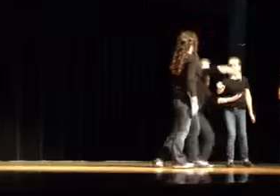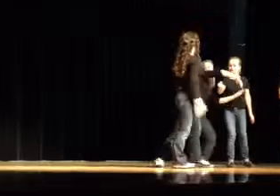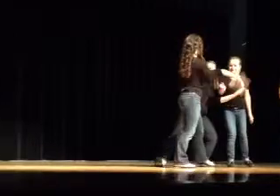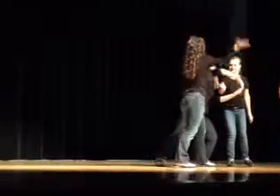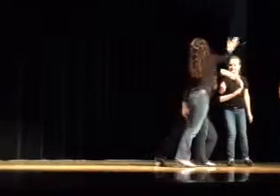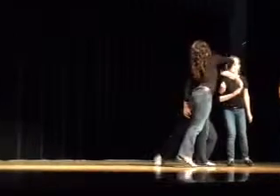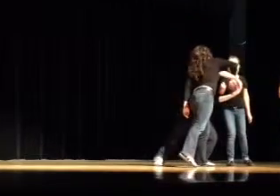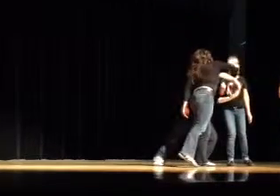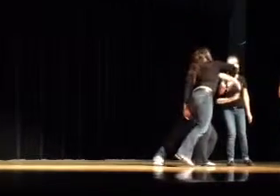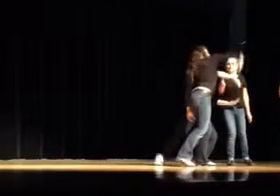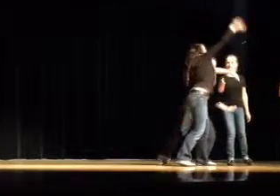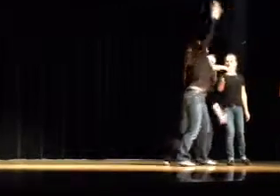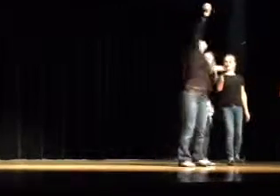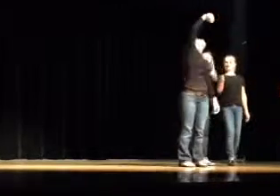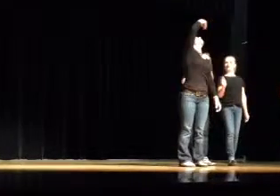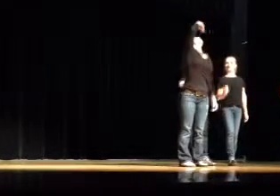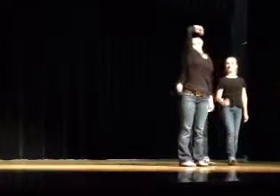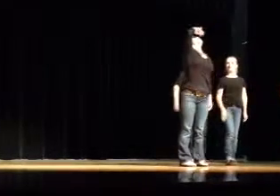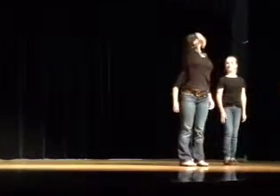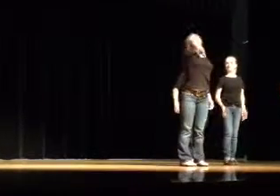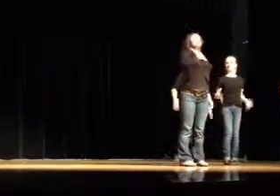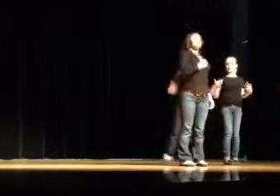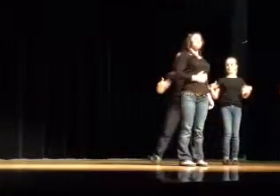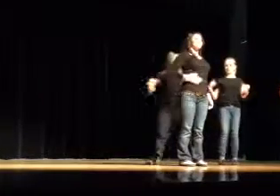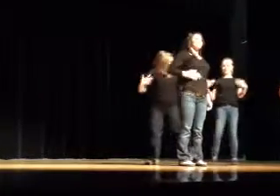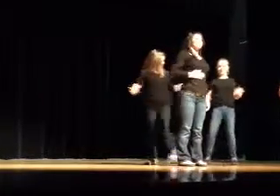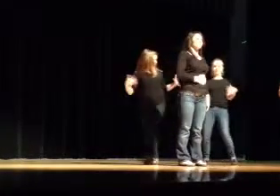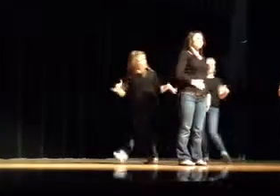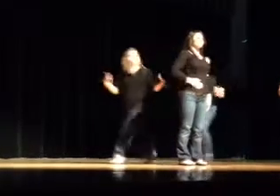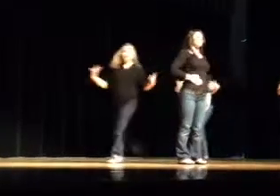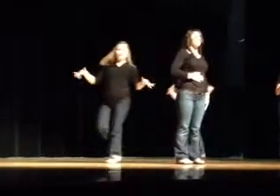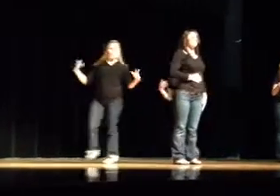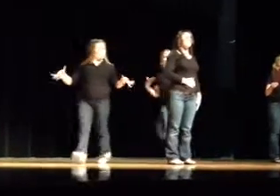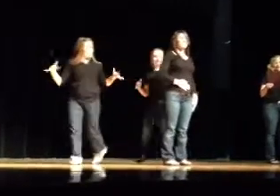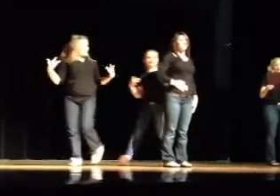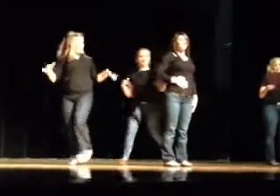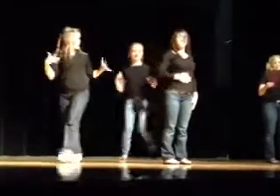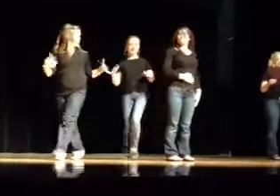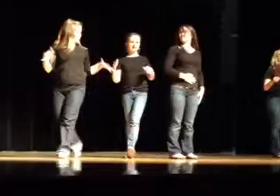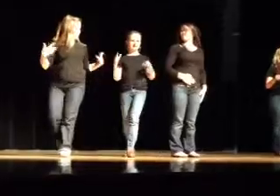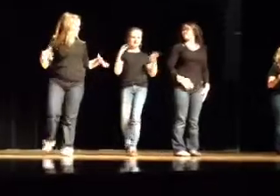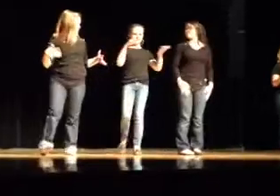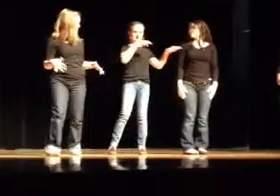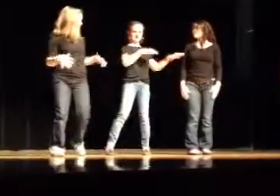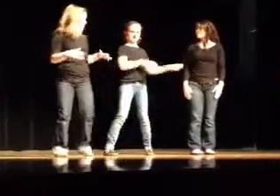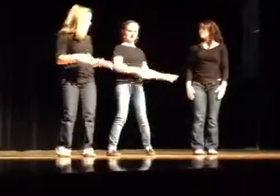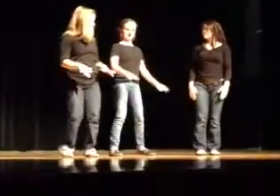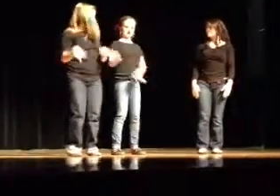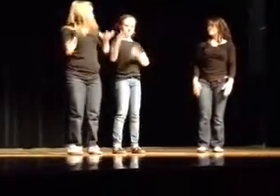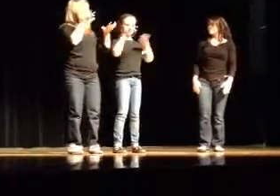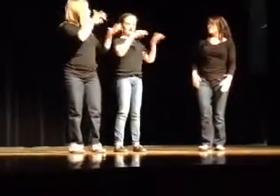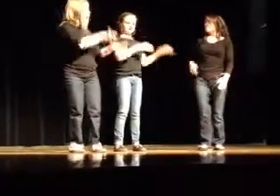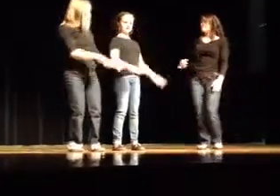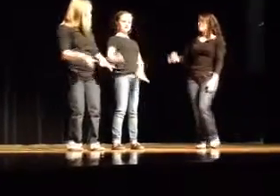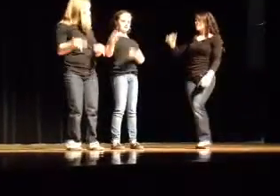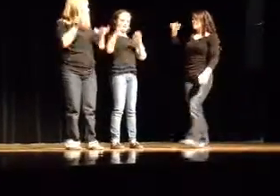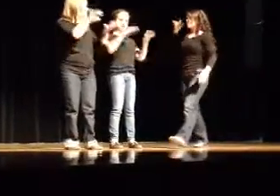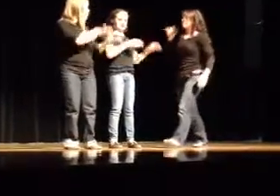fishing net, or swallow it, bones and all. Make traffic scurry, or